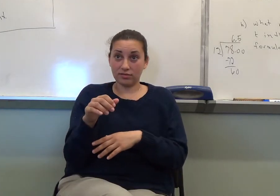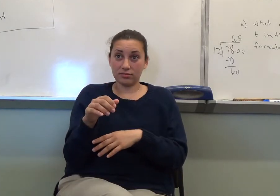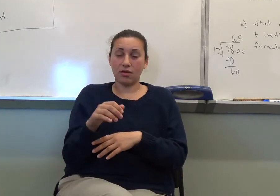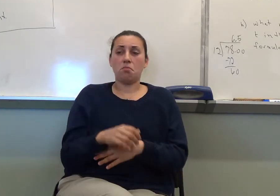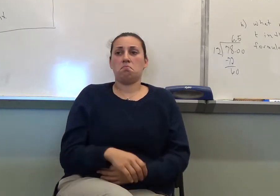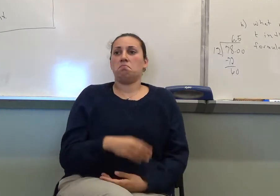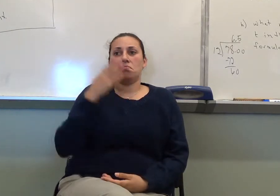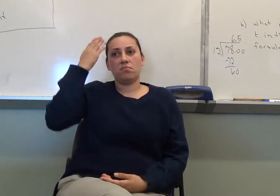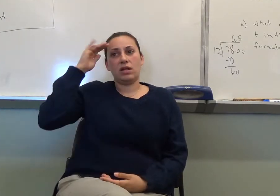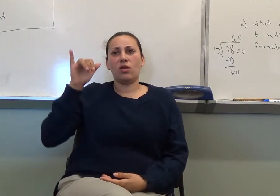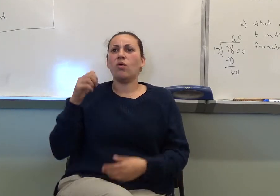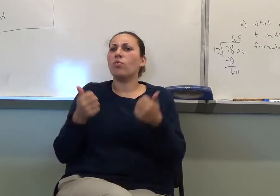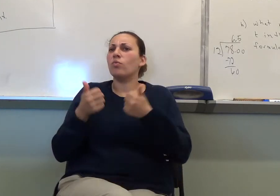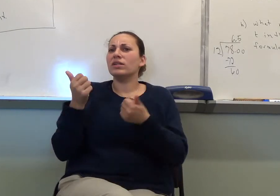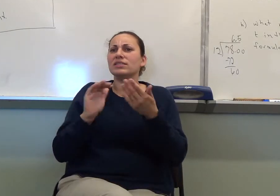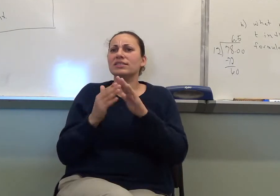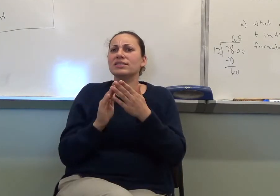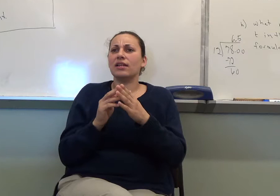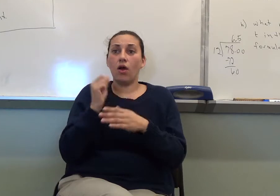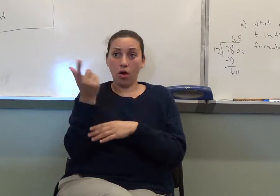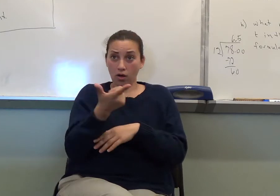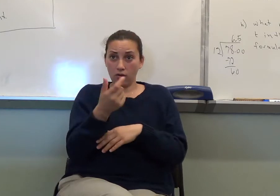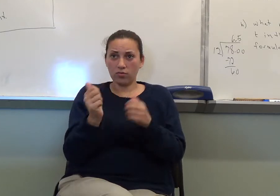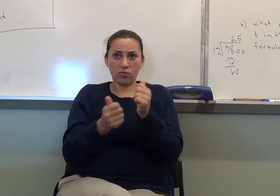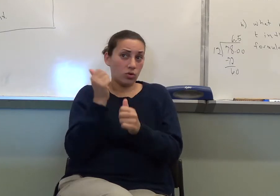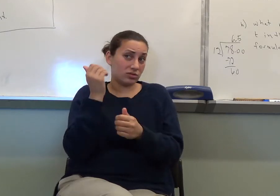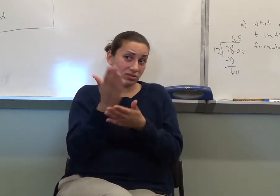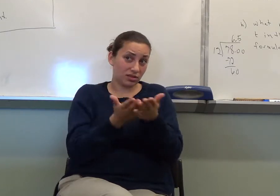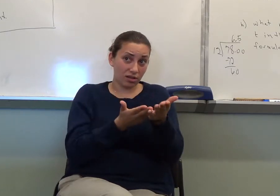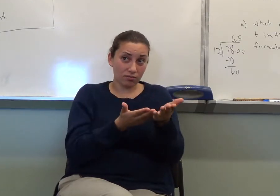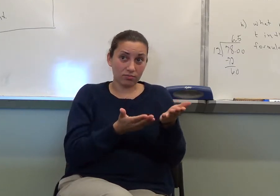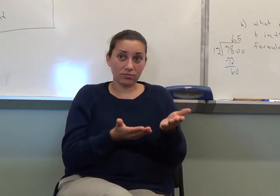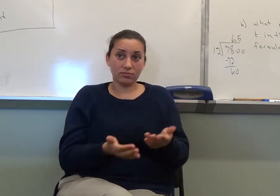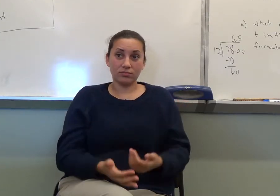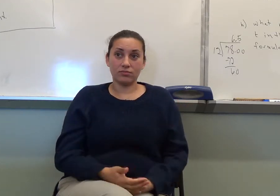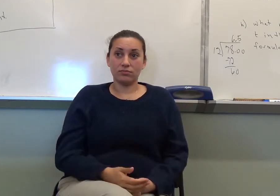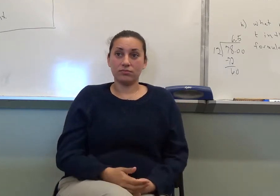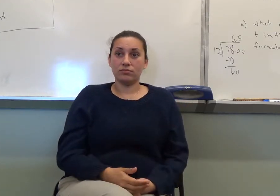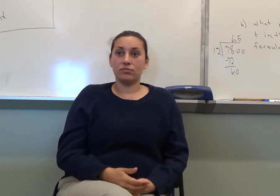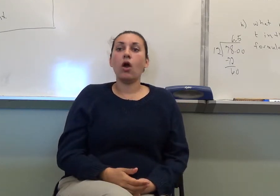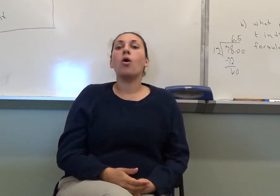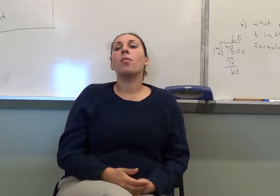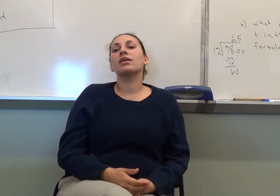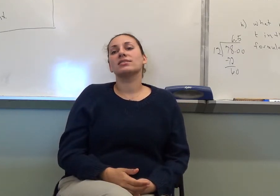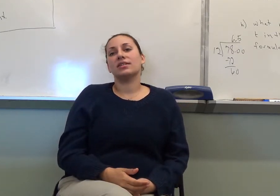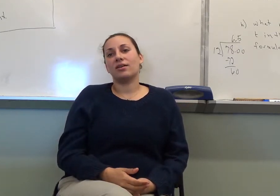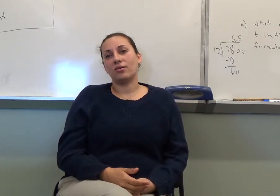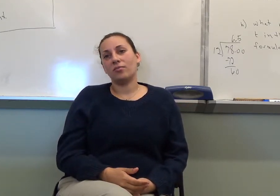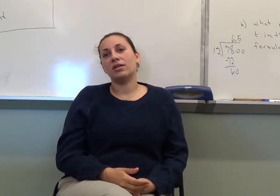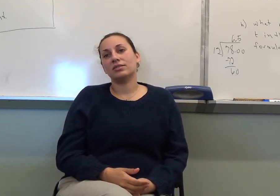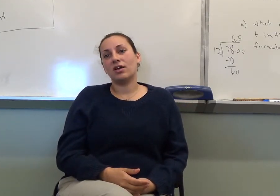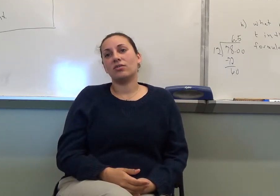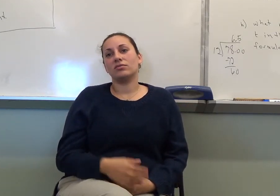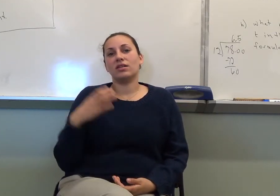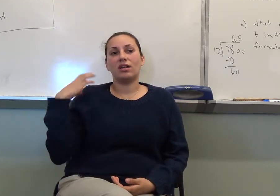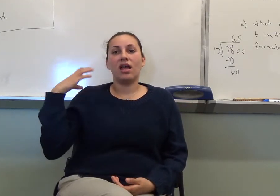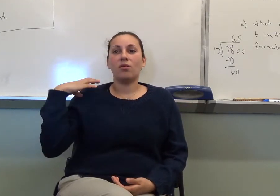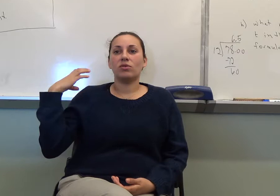things. That's what they're doing. Okay, they're crunching through those numbers, and then they develop big tables for them. But they did it by